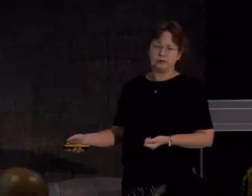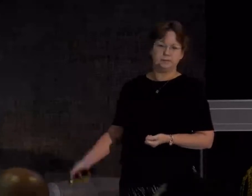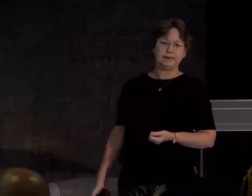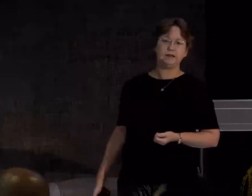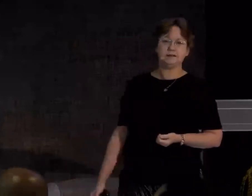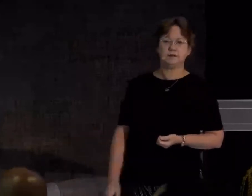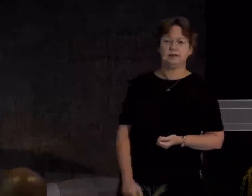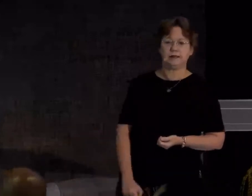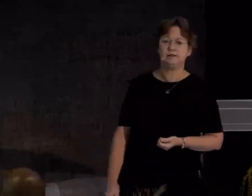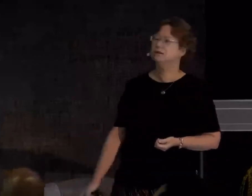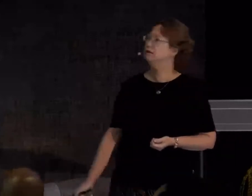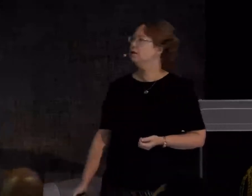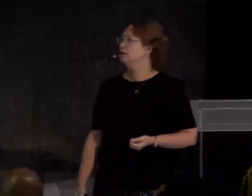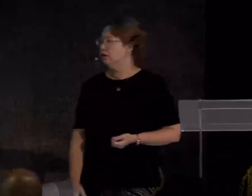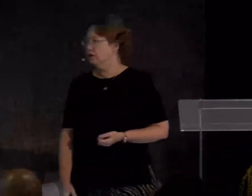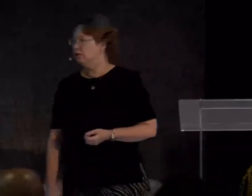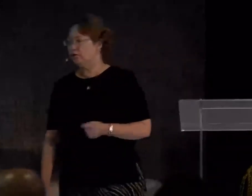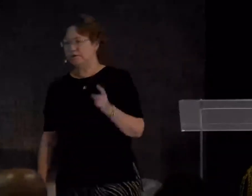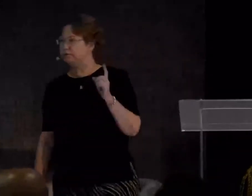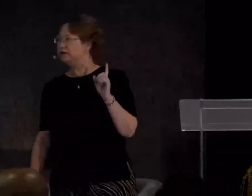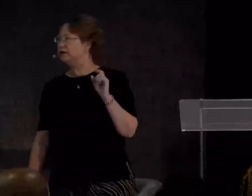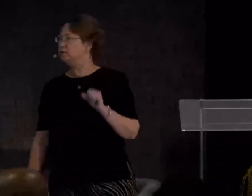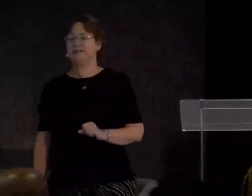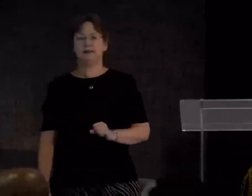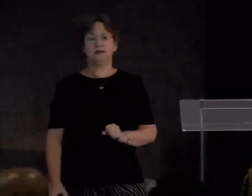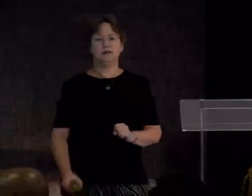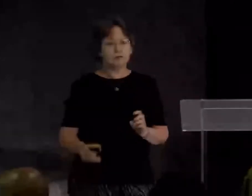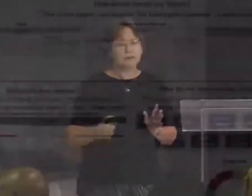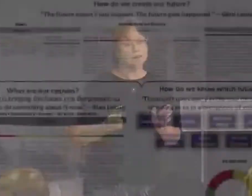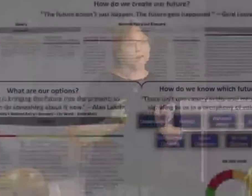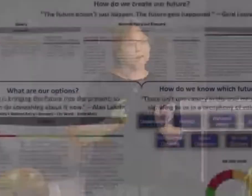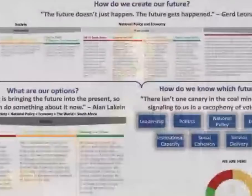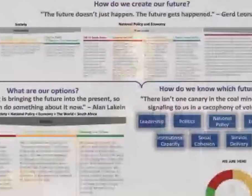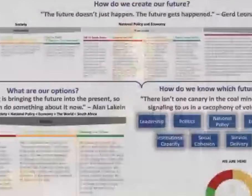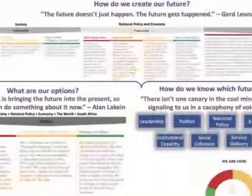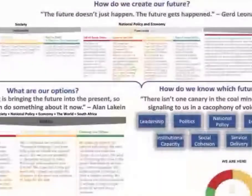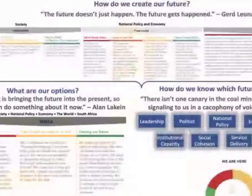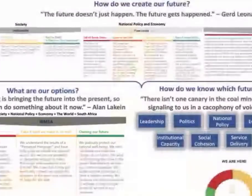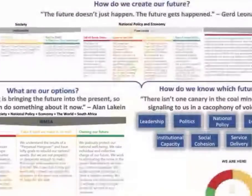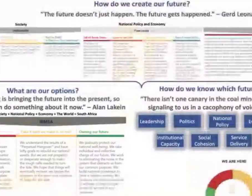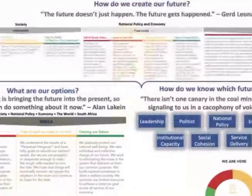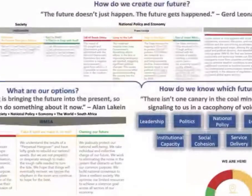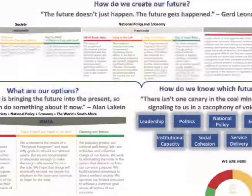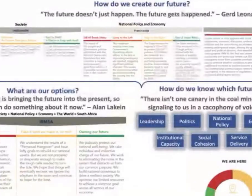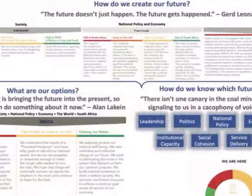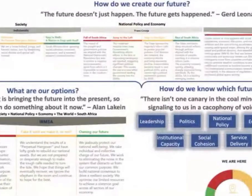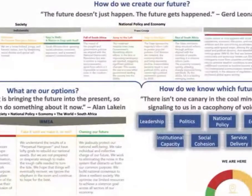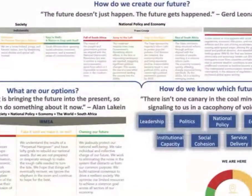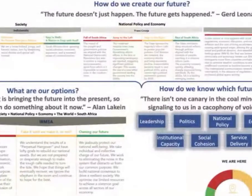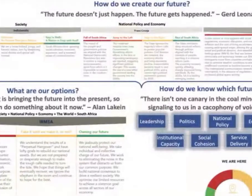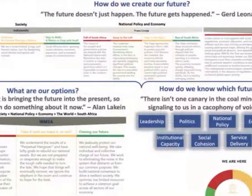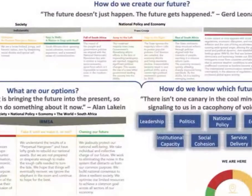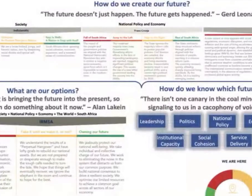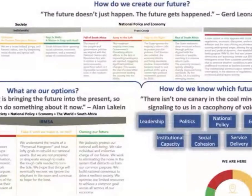report, analyzing that, for the first time we're saying, you know what, we just almost in the middle